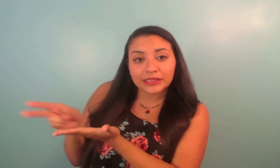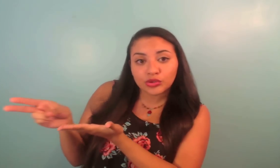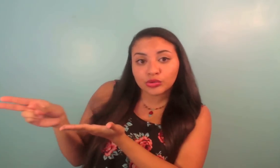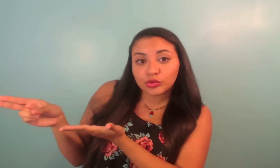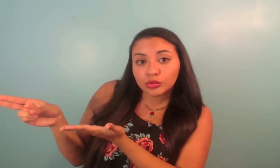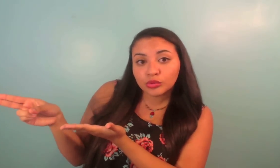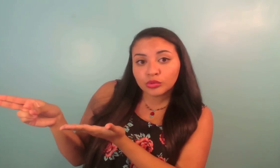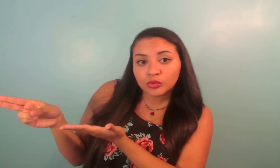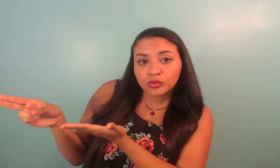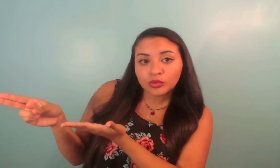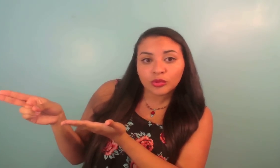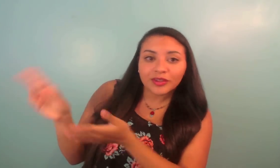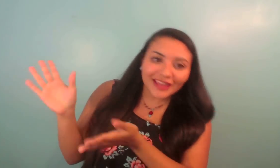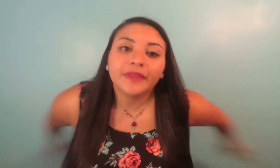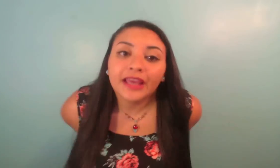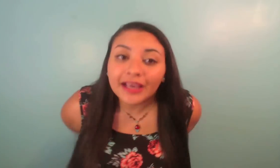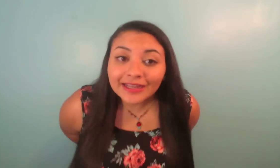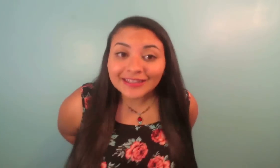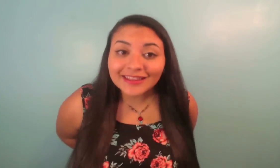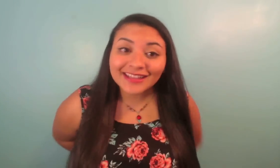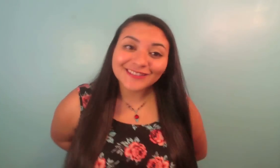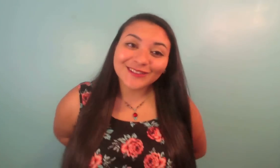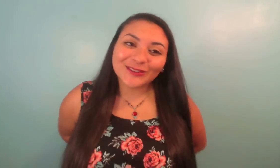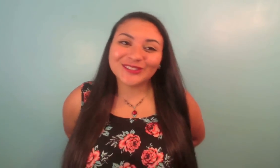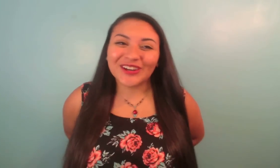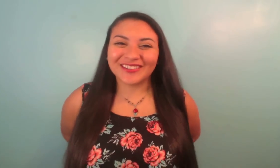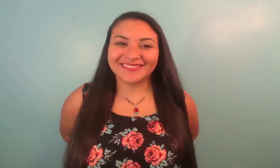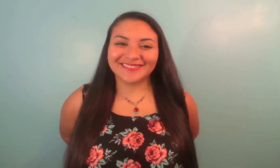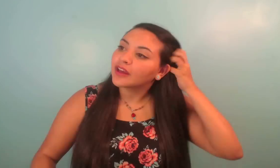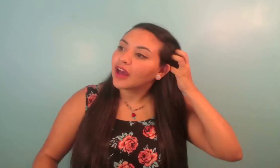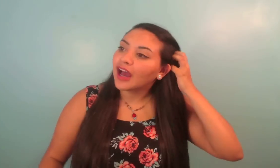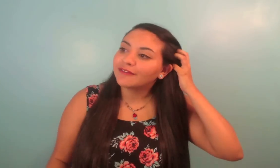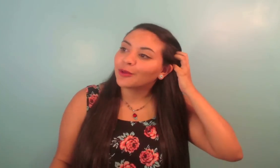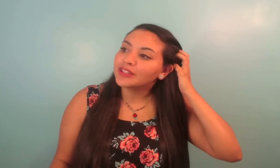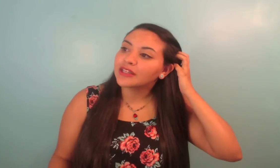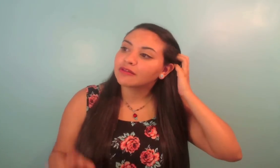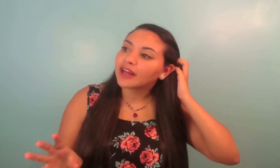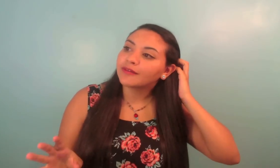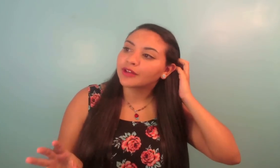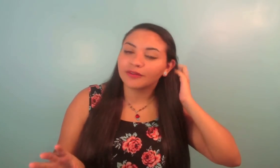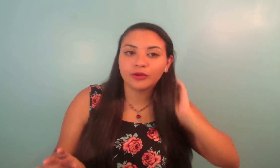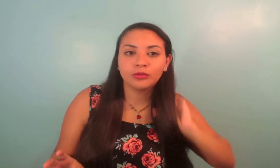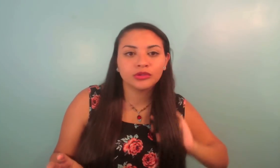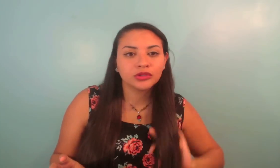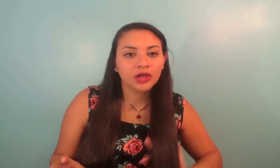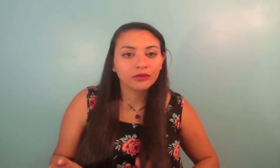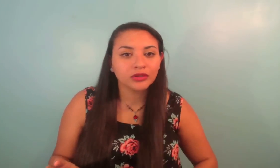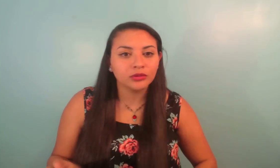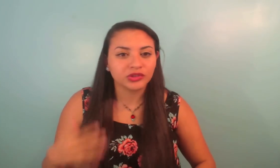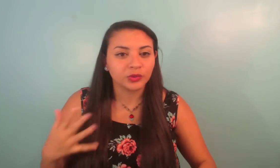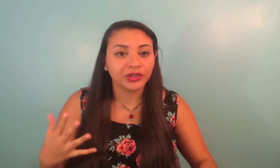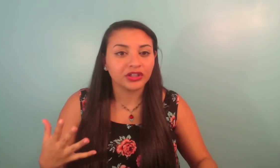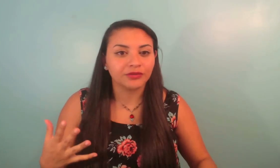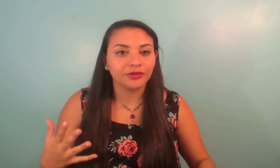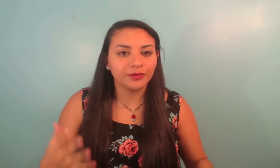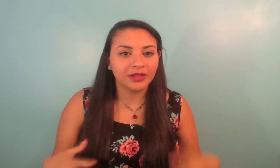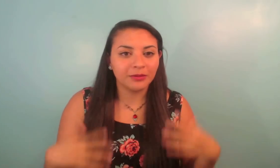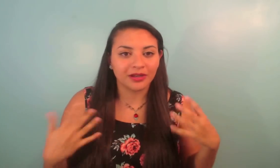true. Yeah. And that's the whole song. I filmed this, like, right after I filmed the cover, which is weird and different for me, but I'm, like,